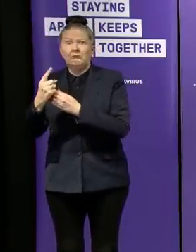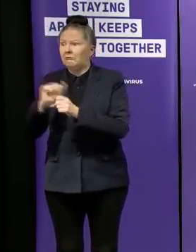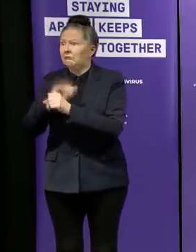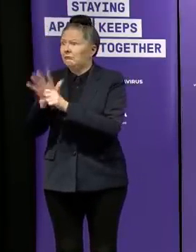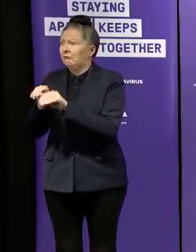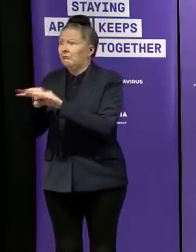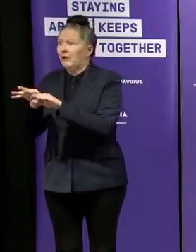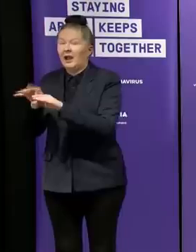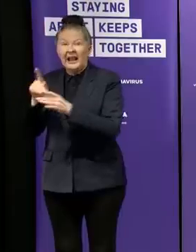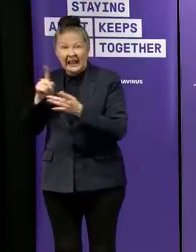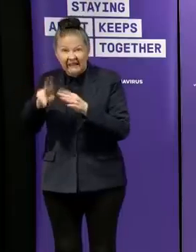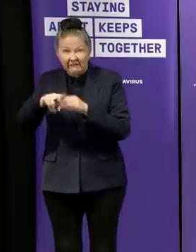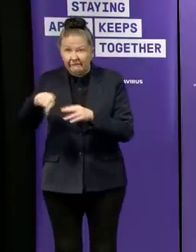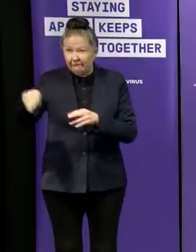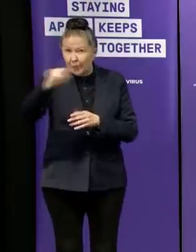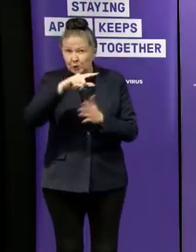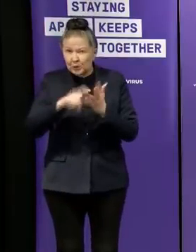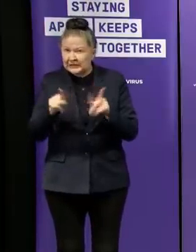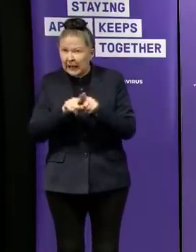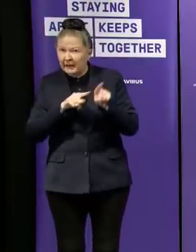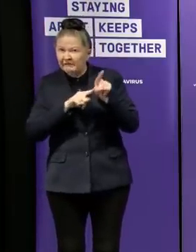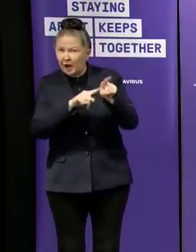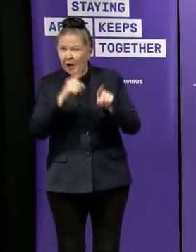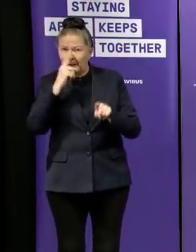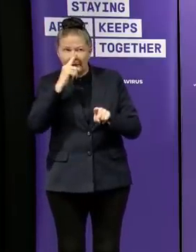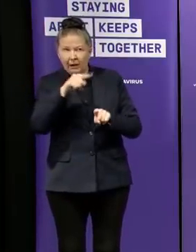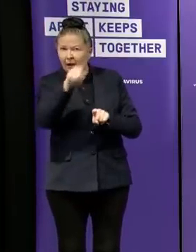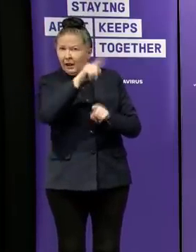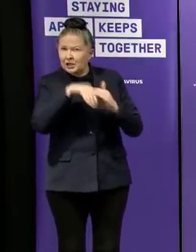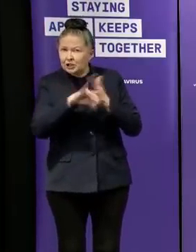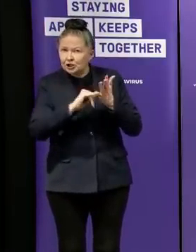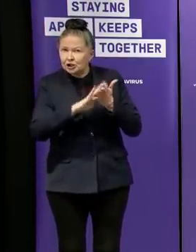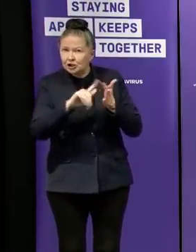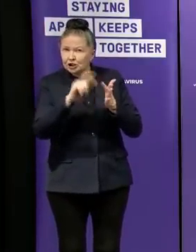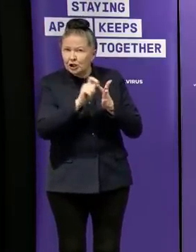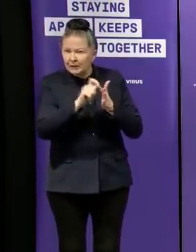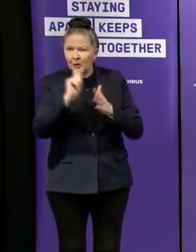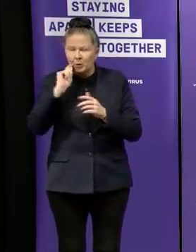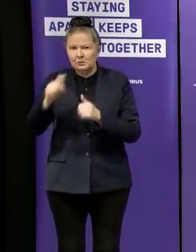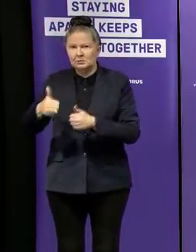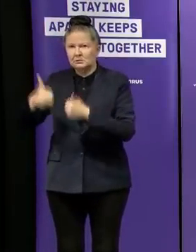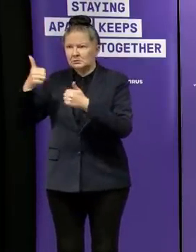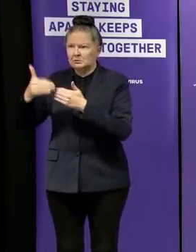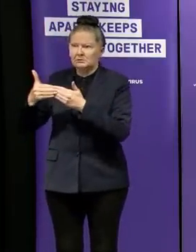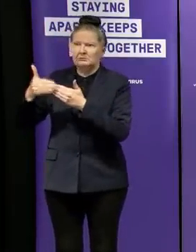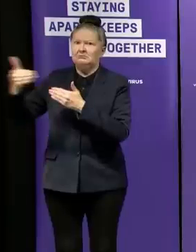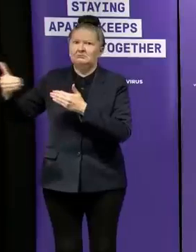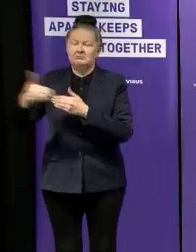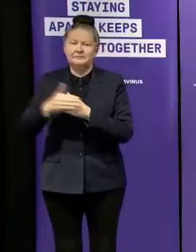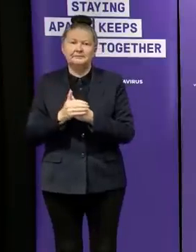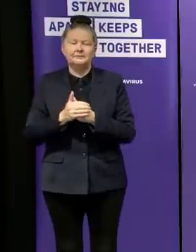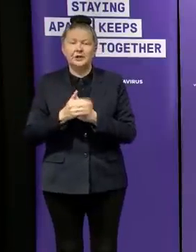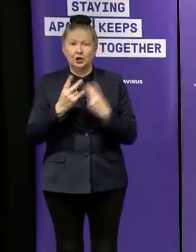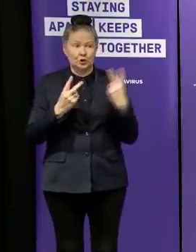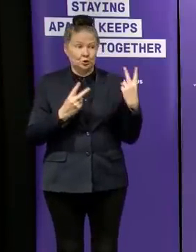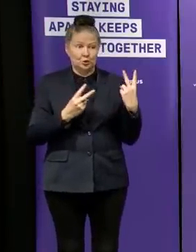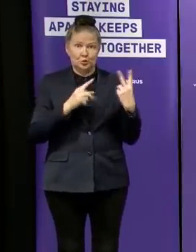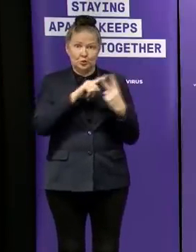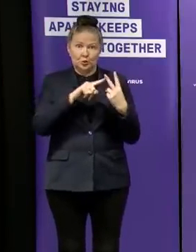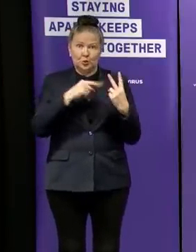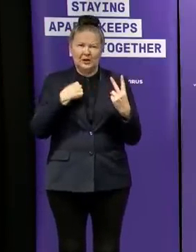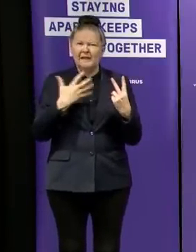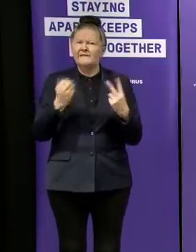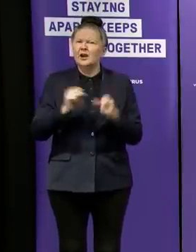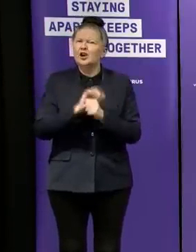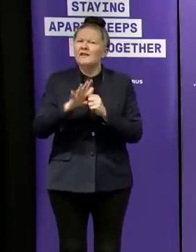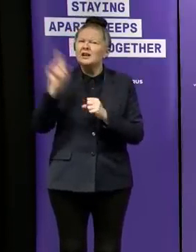Shepparton and Kilmore and elsewhere have responded, then we'll do very well. The two cases today, one is linked